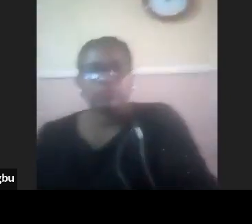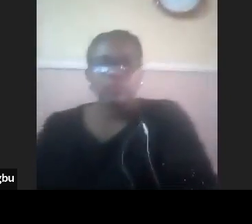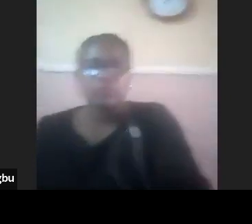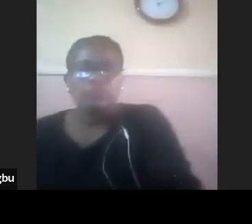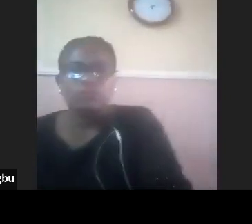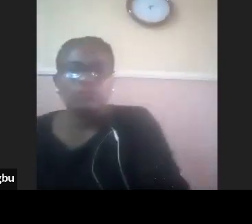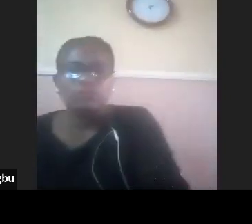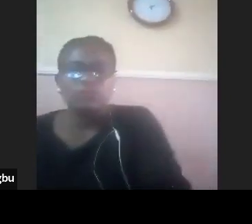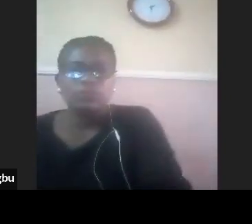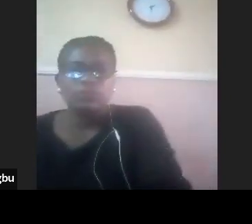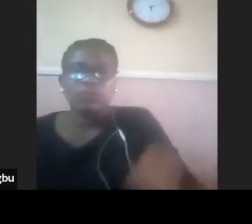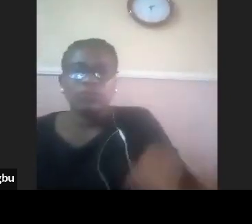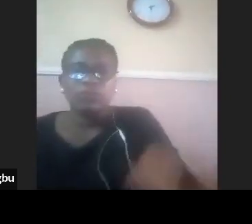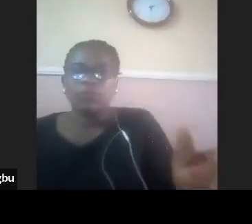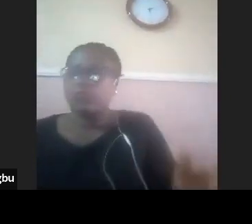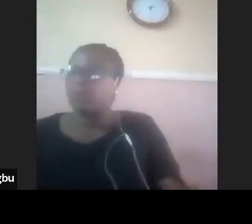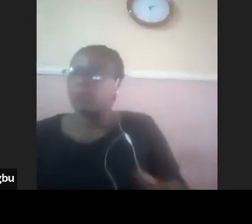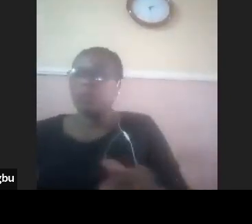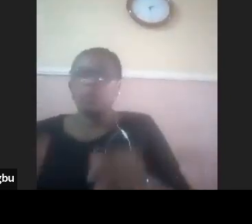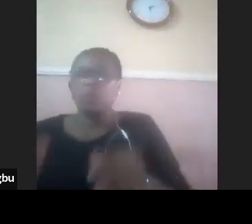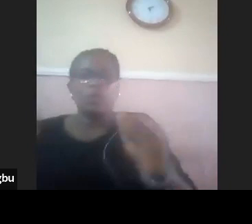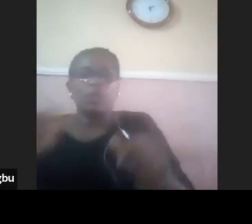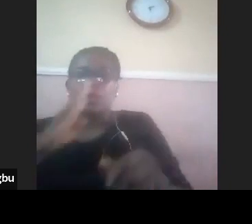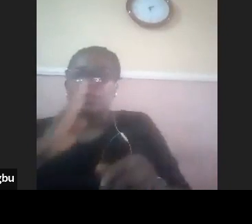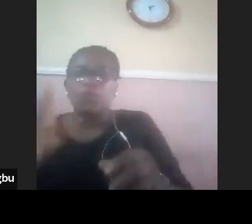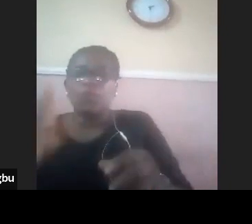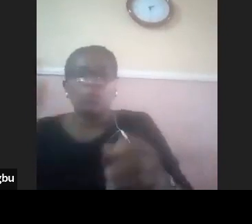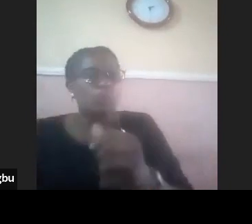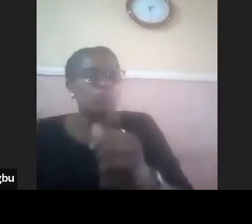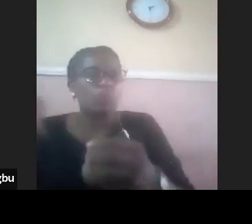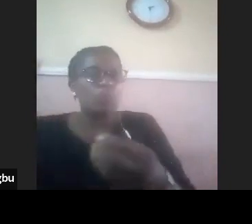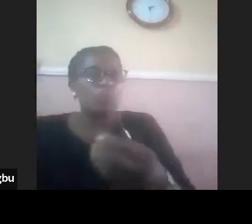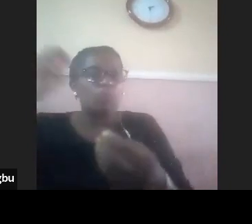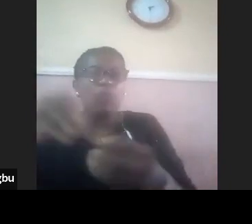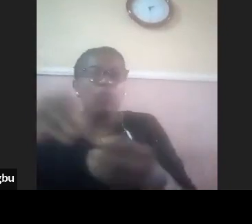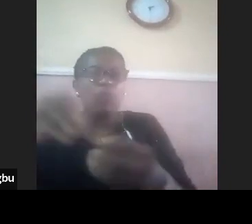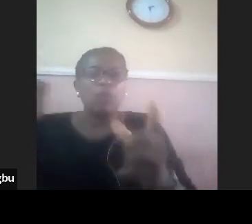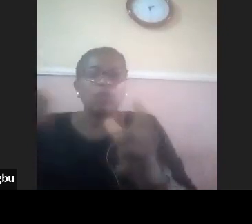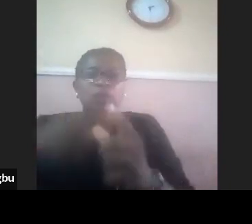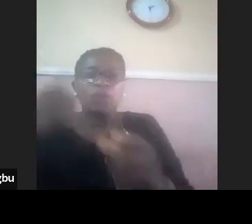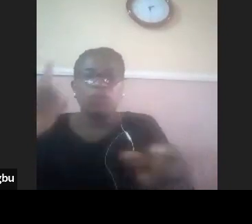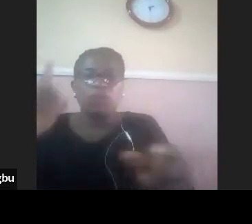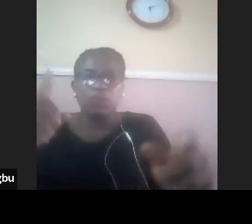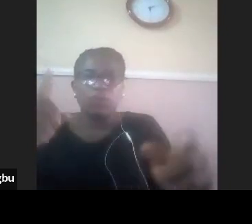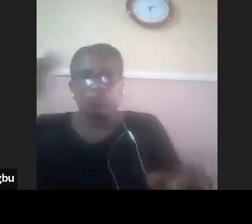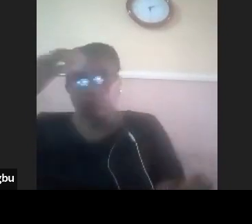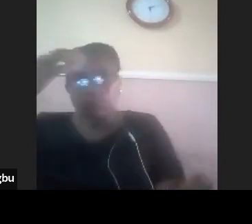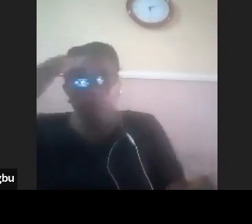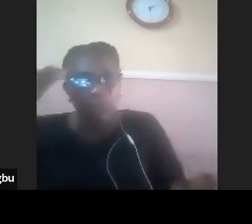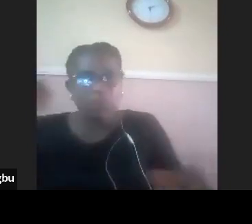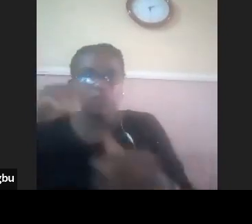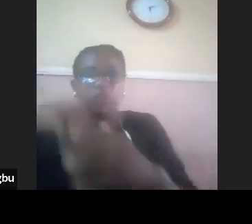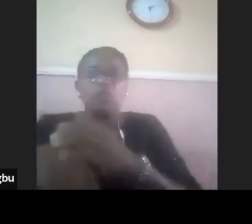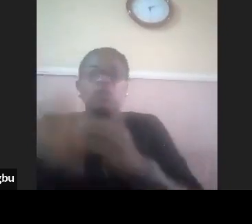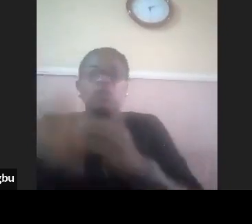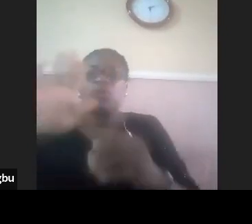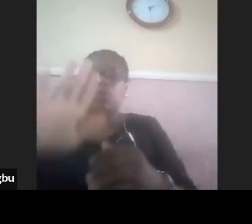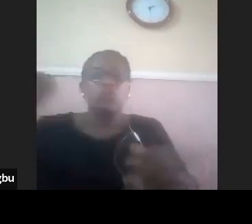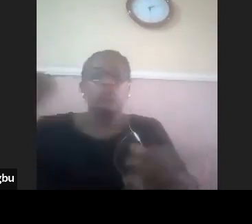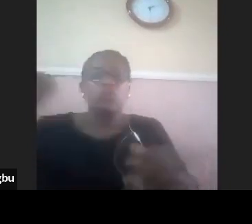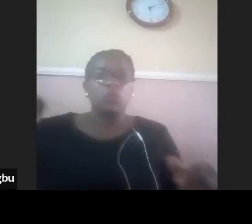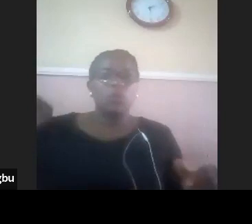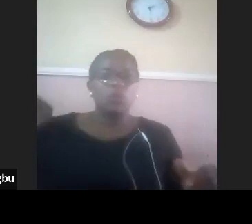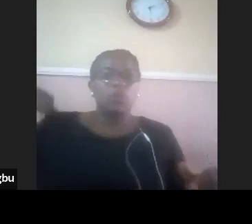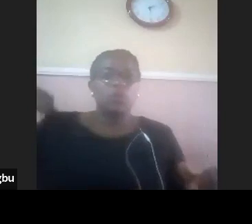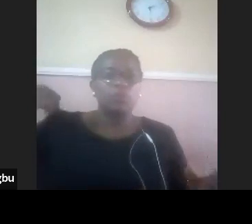at some point in your application, they are going to ask you to give 3 SDGs that you think are linked to your